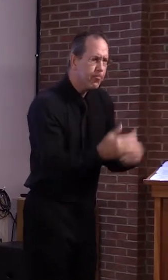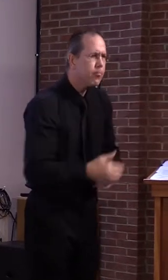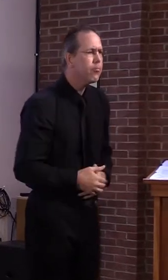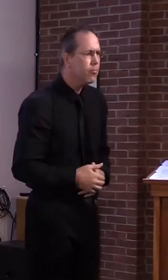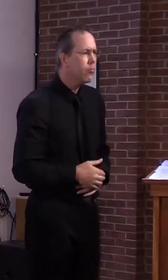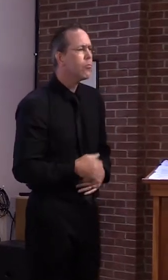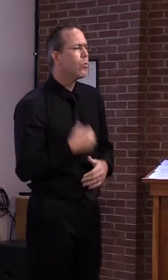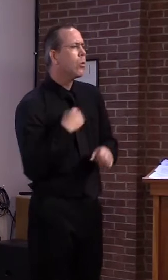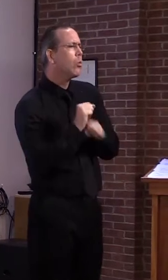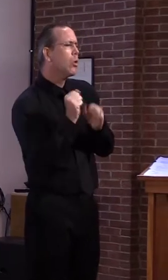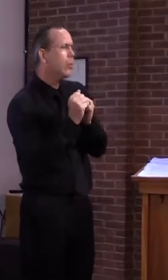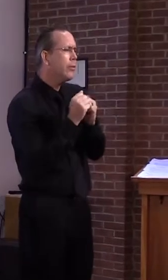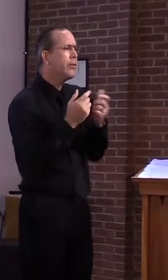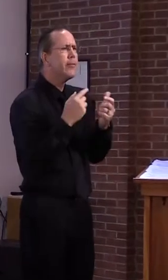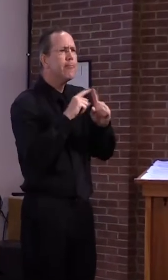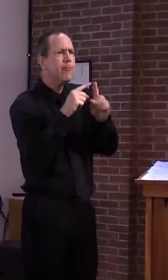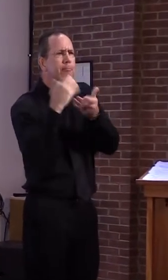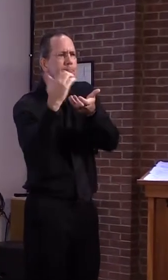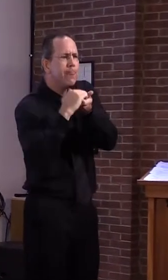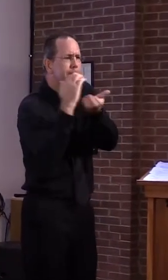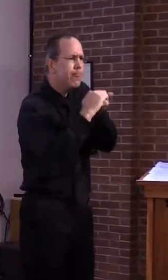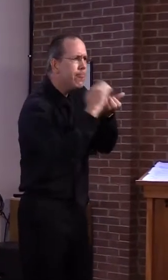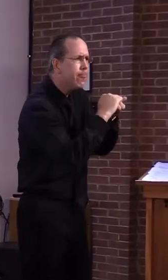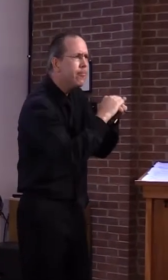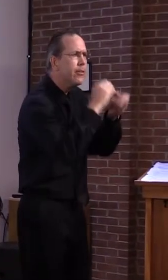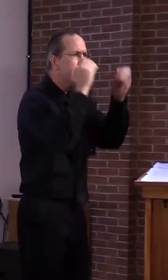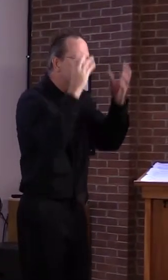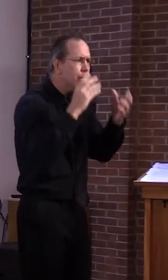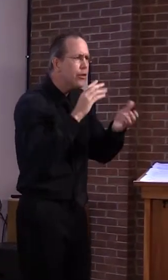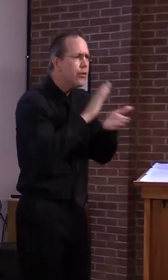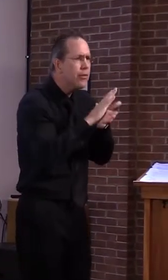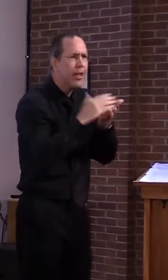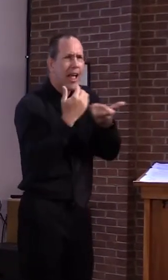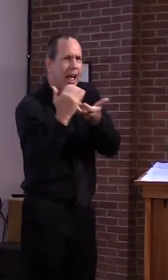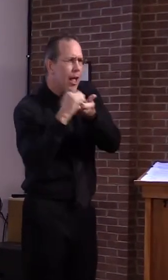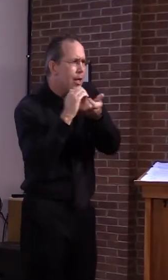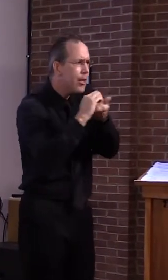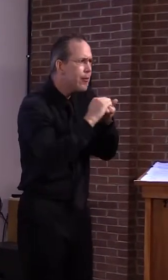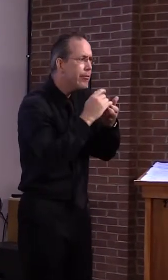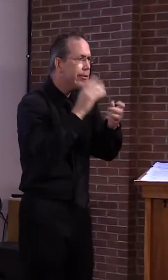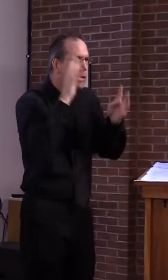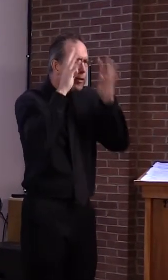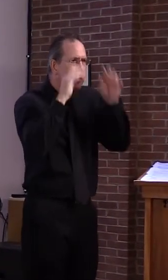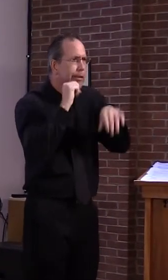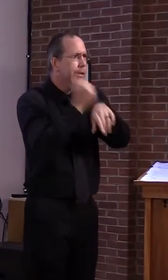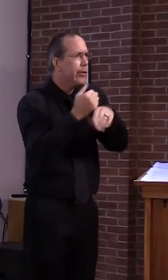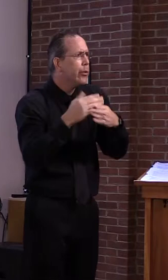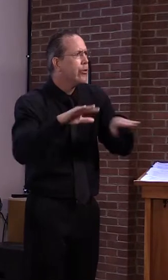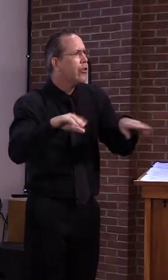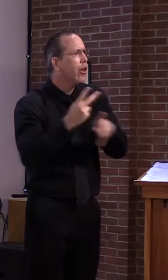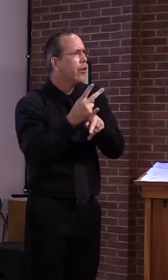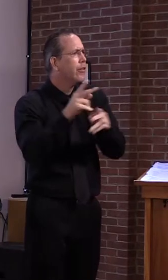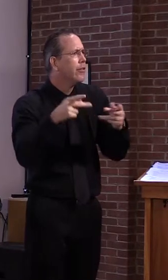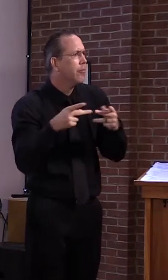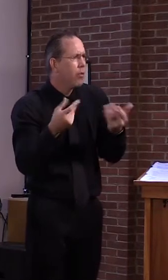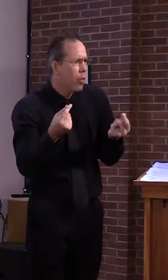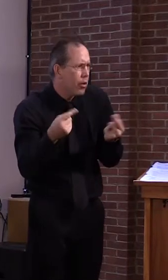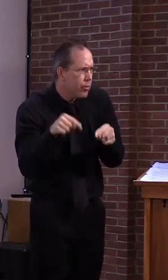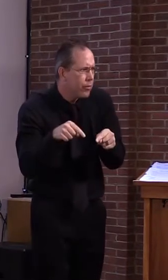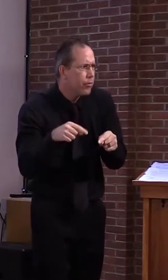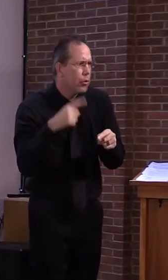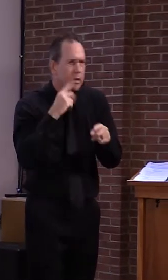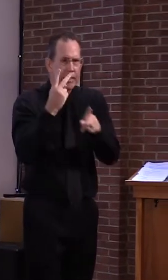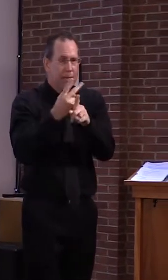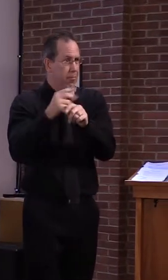essentially create and implement an entirely new additional childcare system that works under new